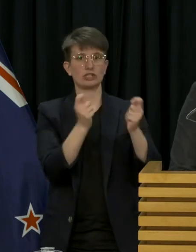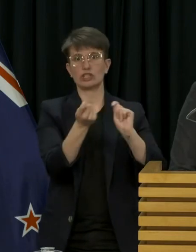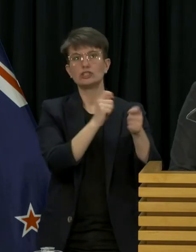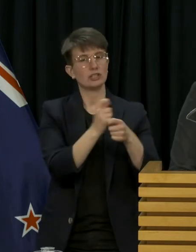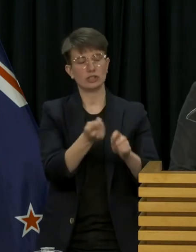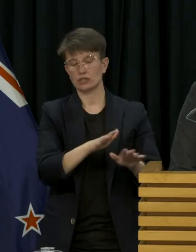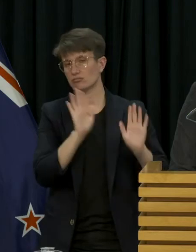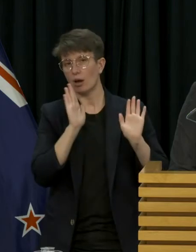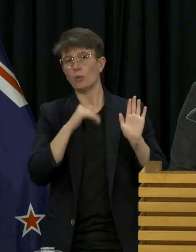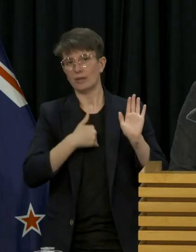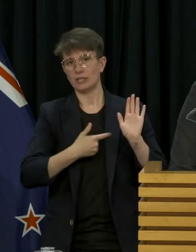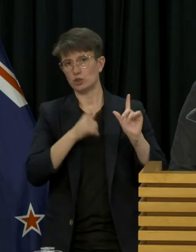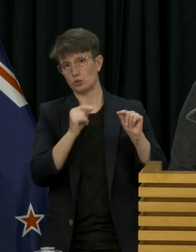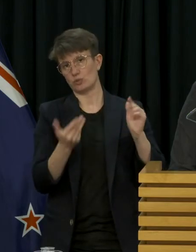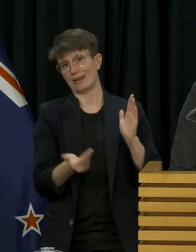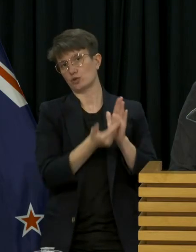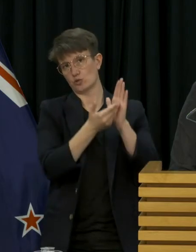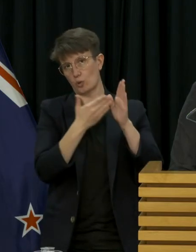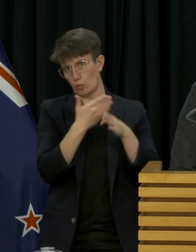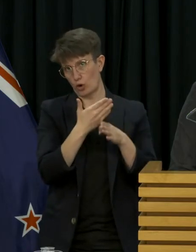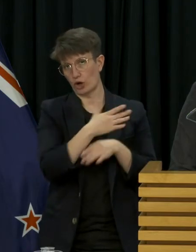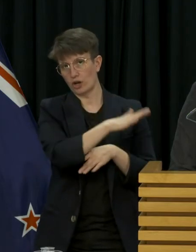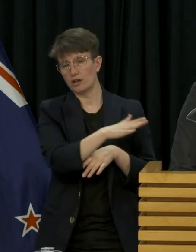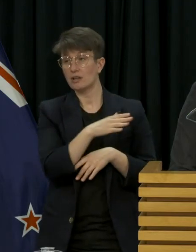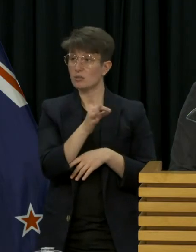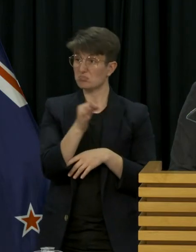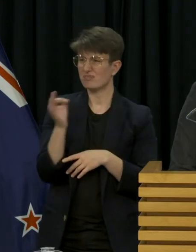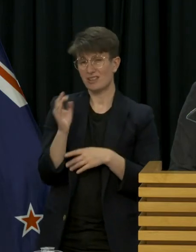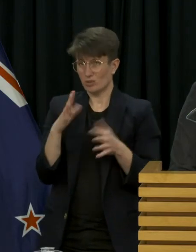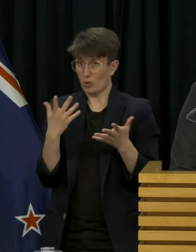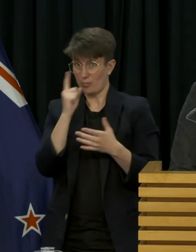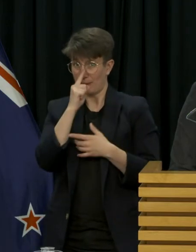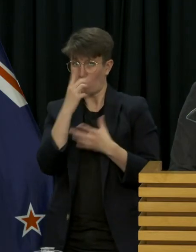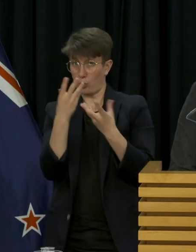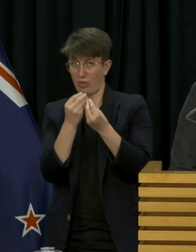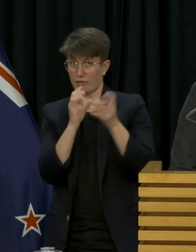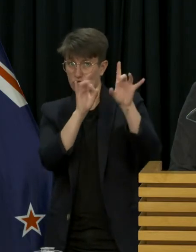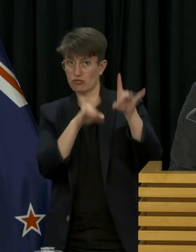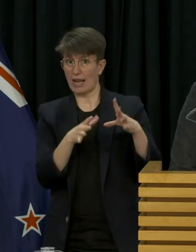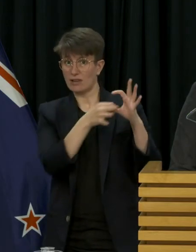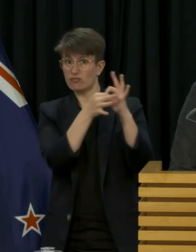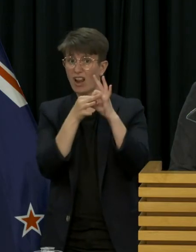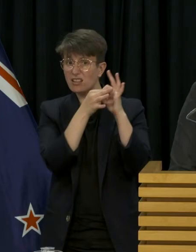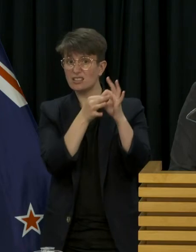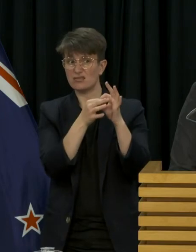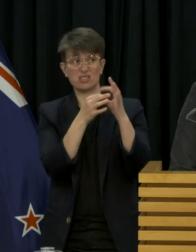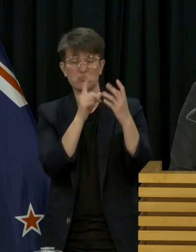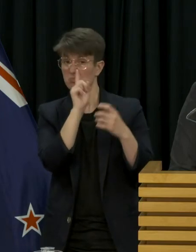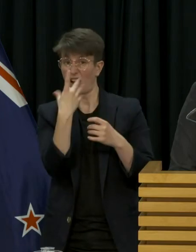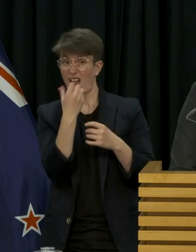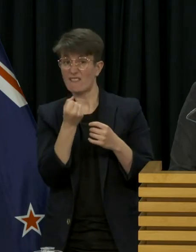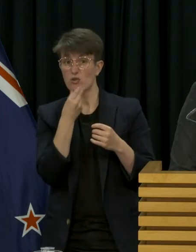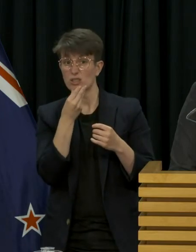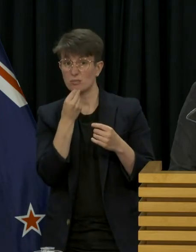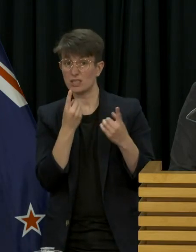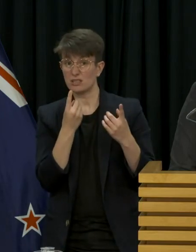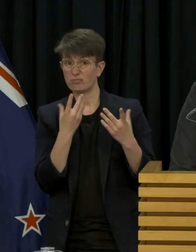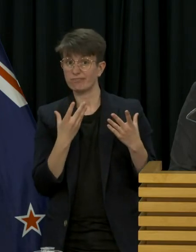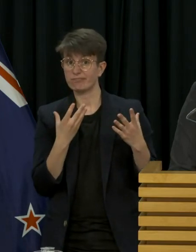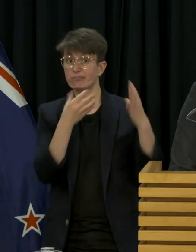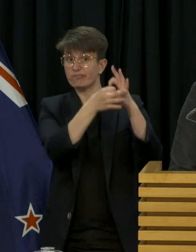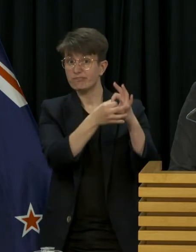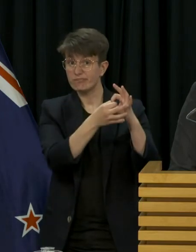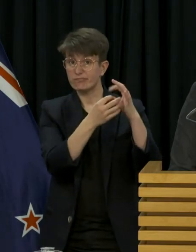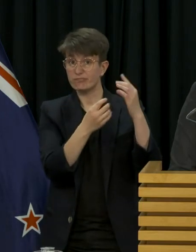together. Look, at this stage, we simply don't have the necessary protections in